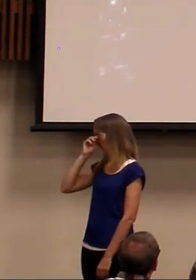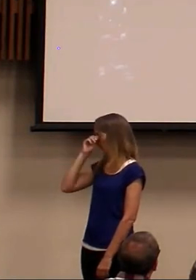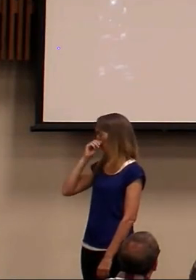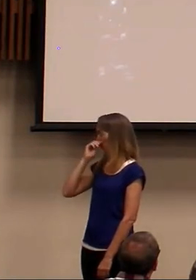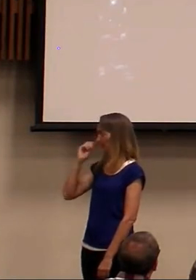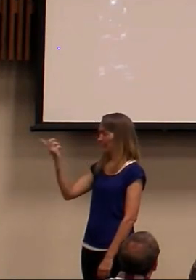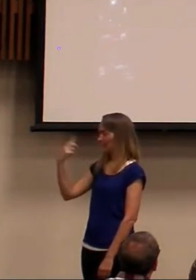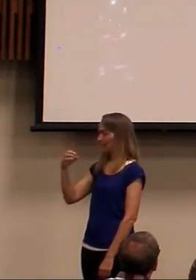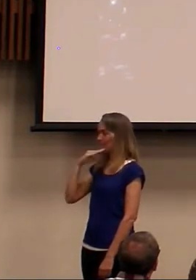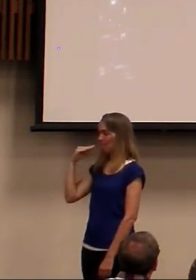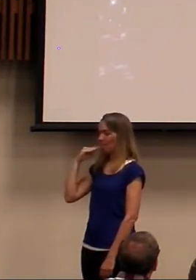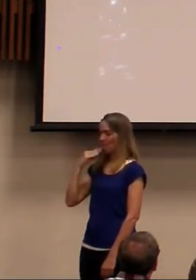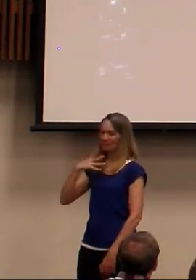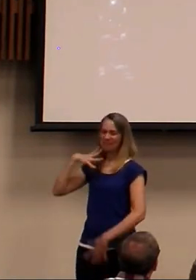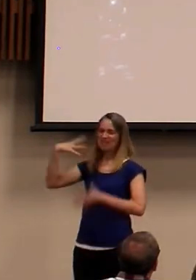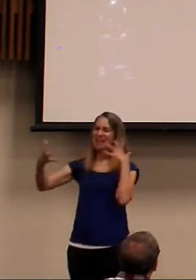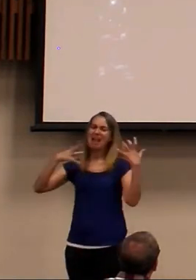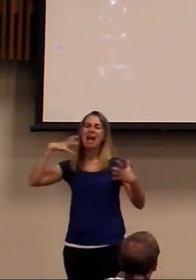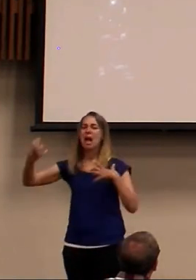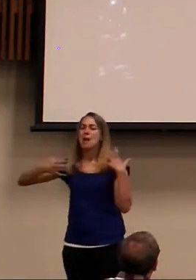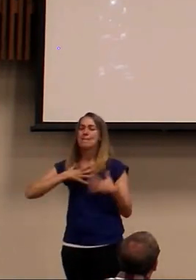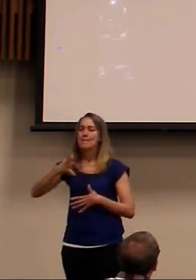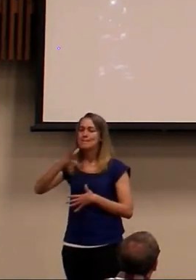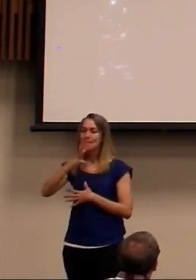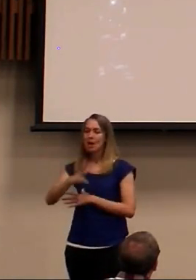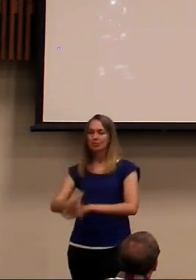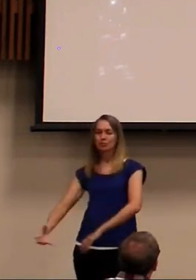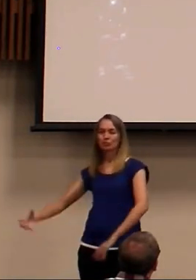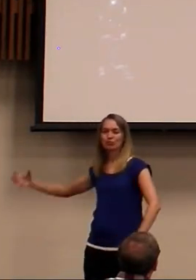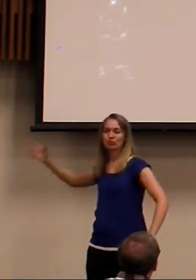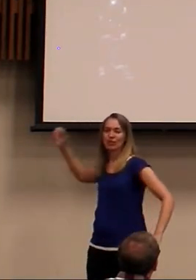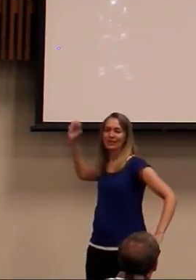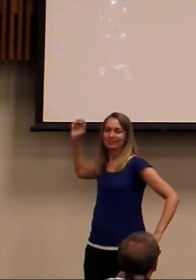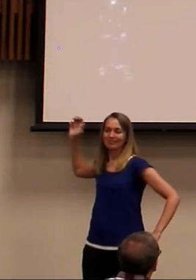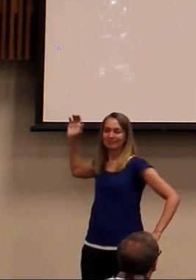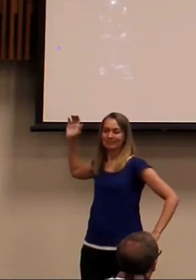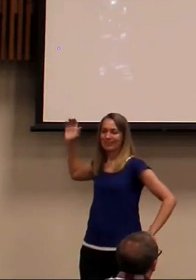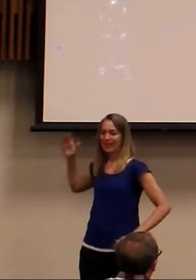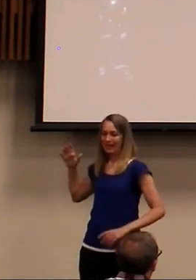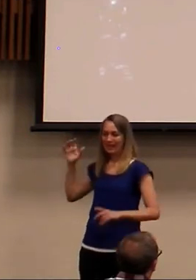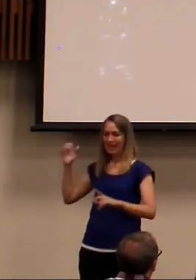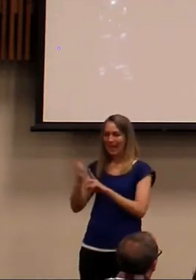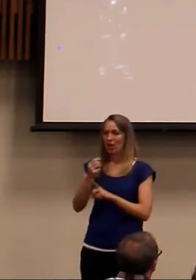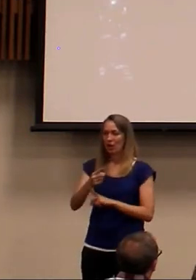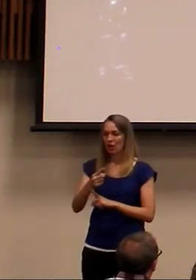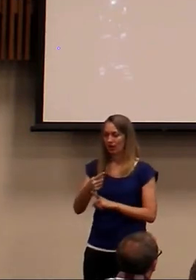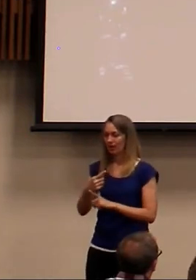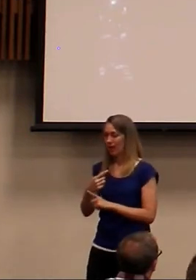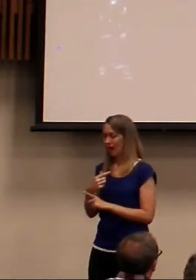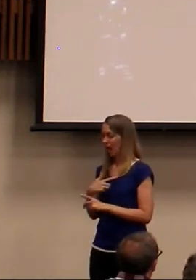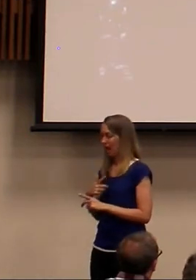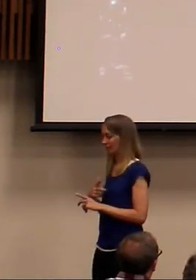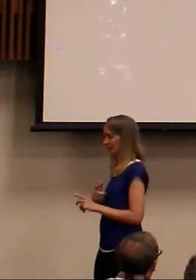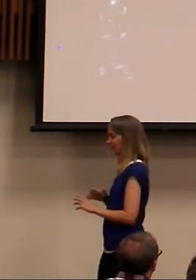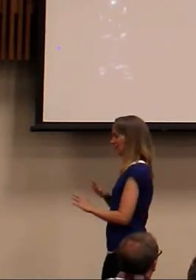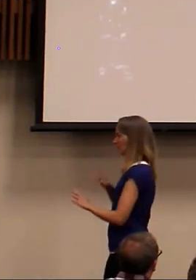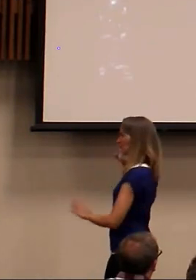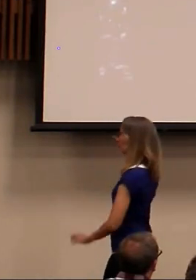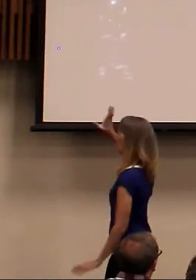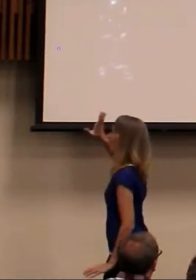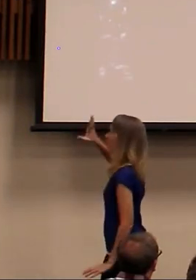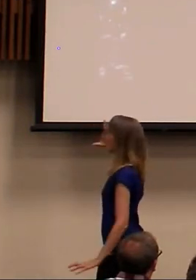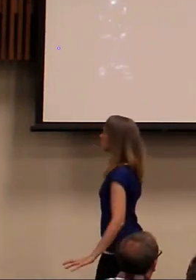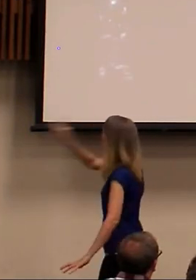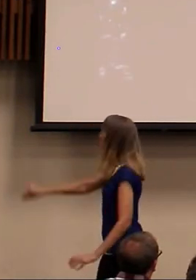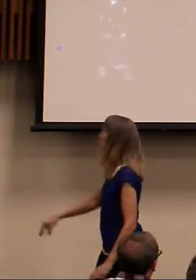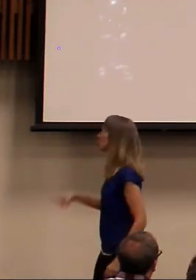home and he was yelling and screaming at my mom, and he raised up his hand to hit her one more time, And I jumped in between them and looked at him and said,